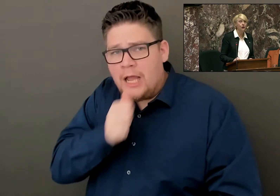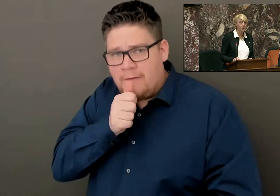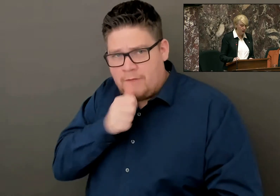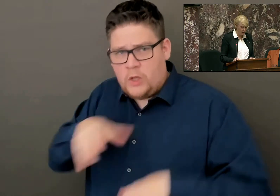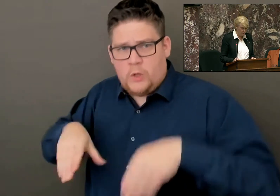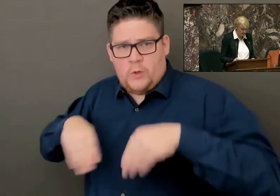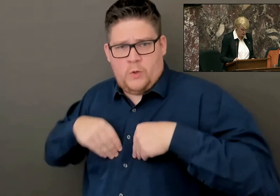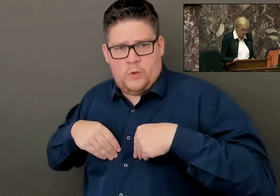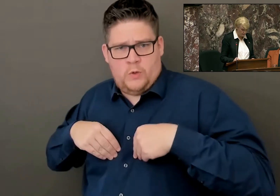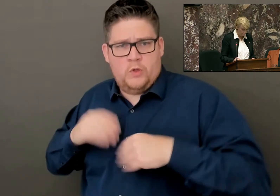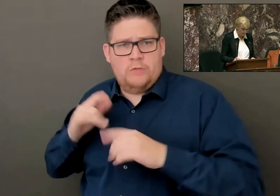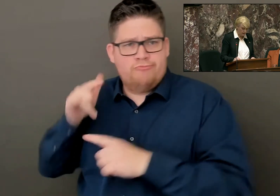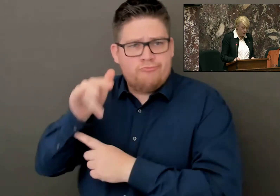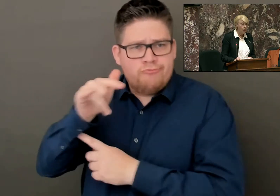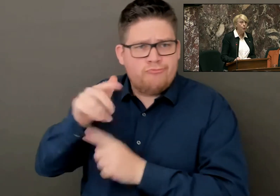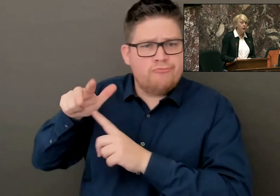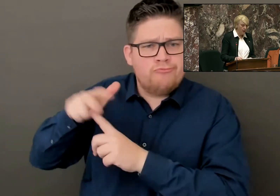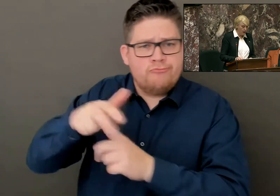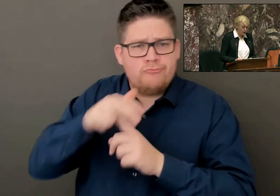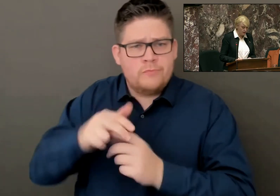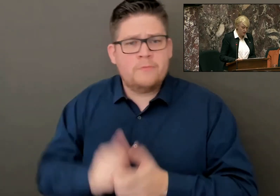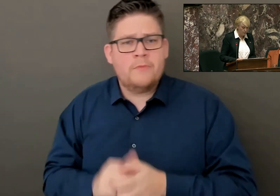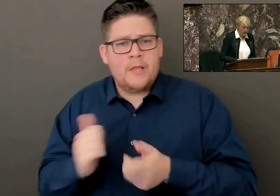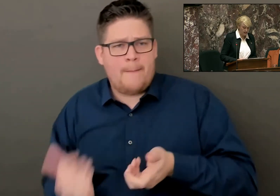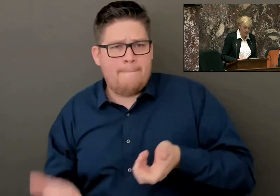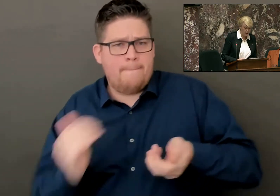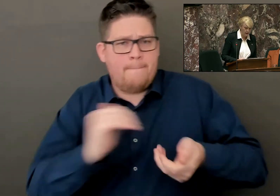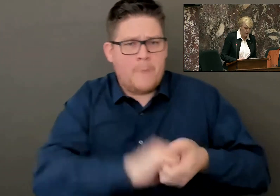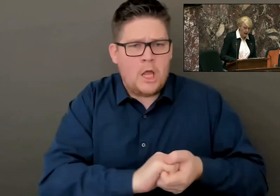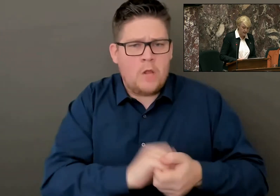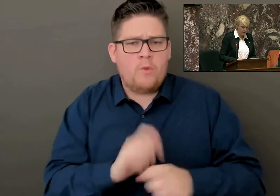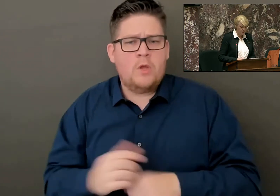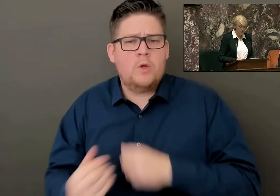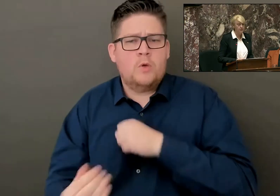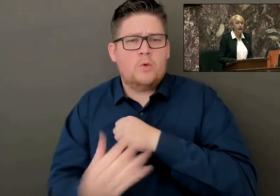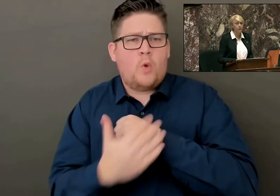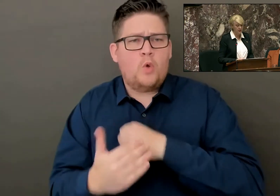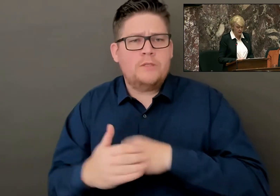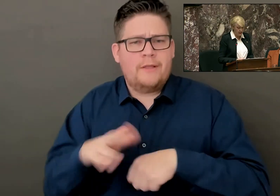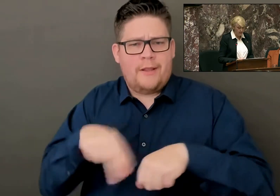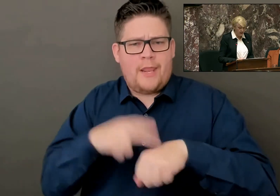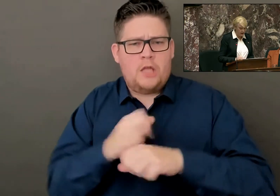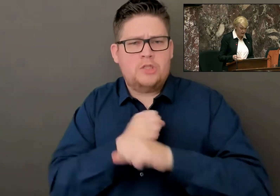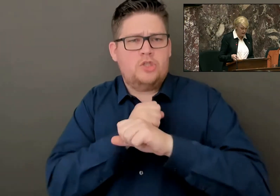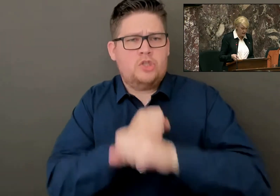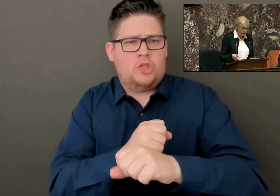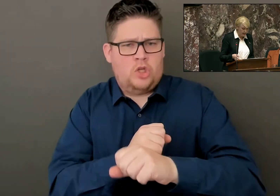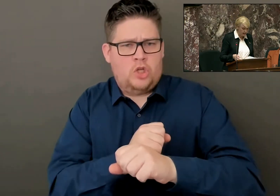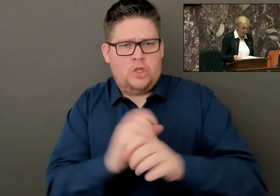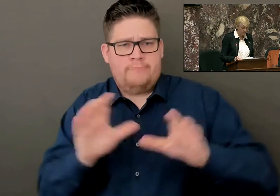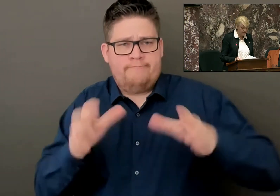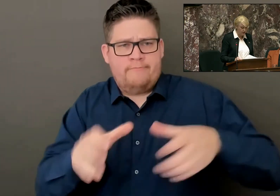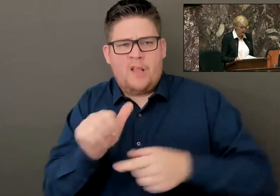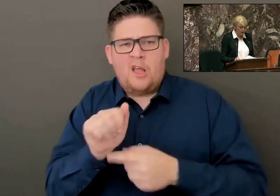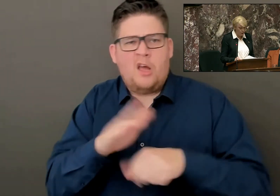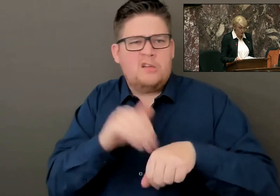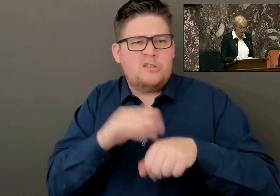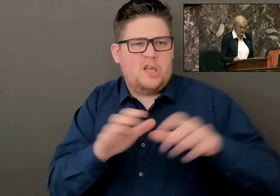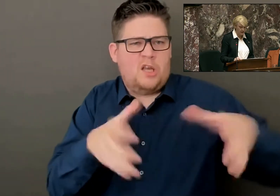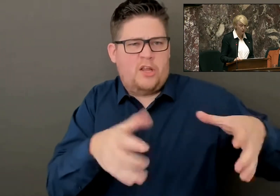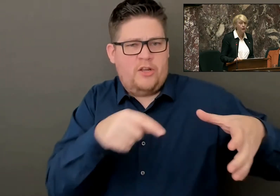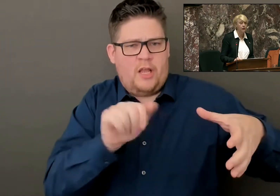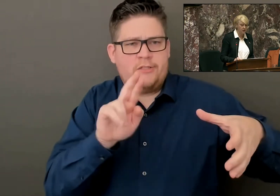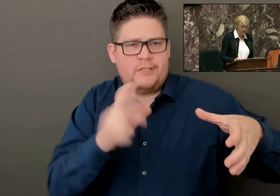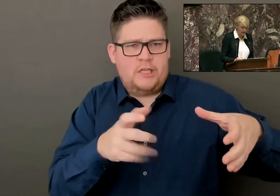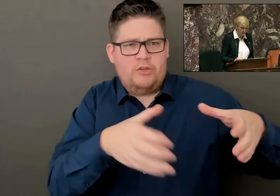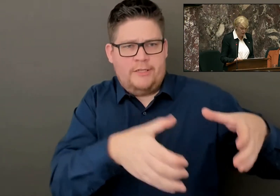Coast Guard Auxiliary. We are so blessed to have access to the mountains, valleys, lakes, rivers, and oceans